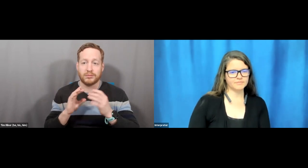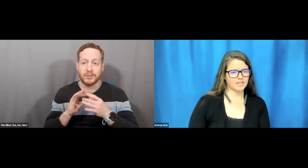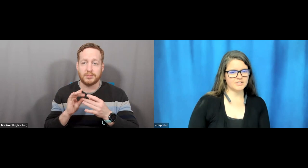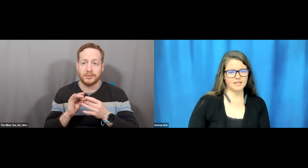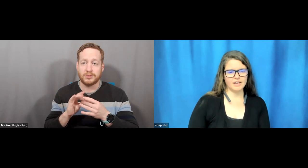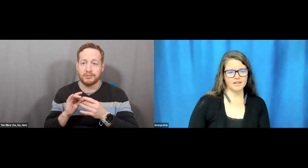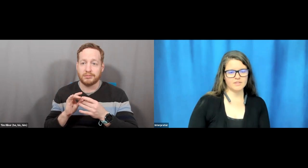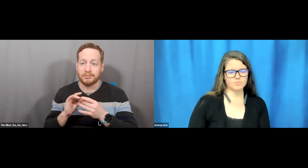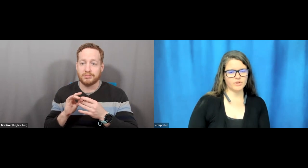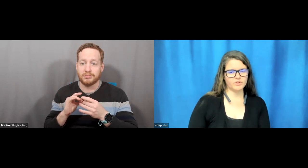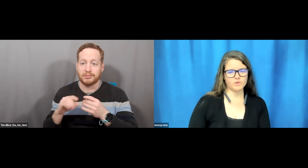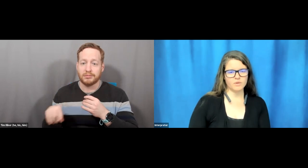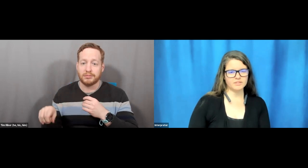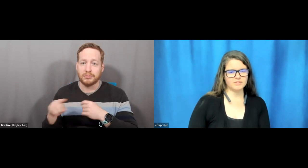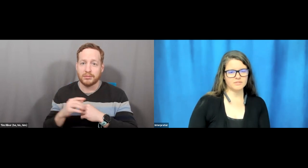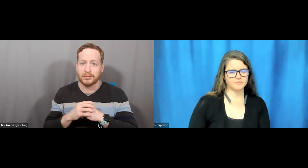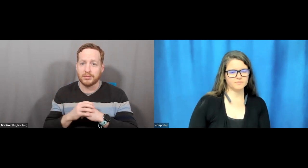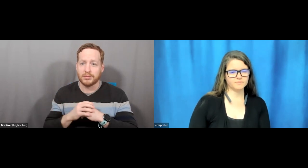Not seeing any at this point, no comments.